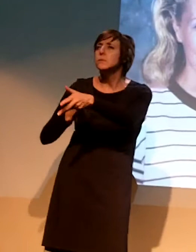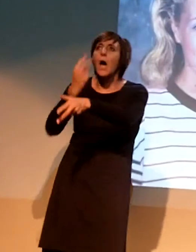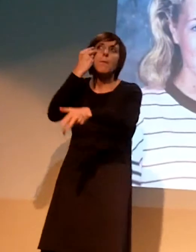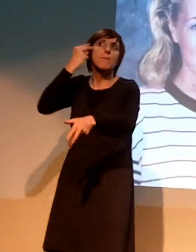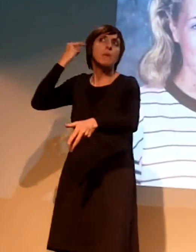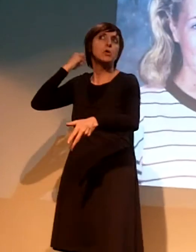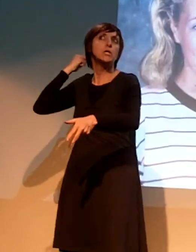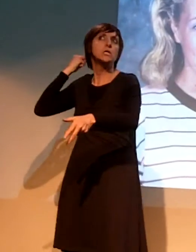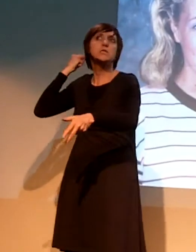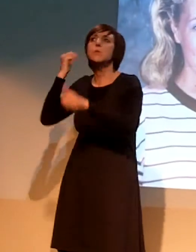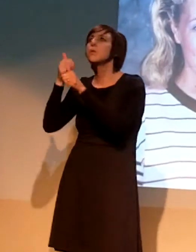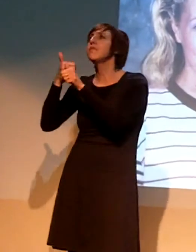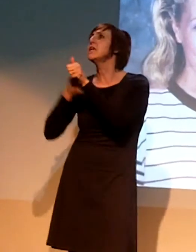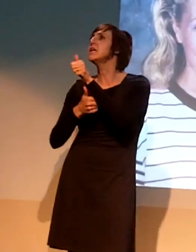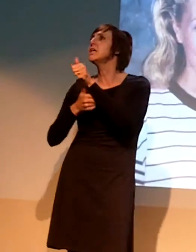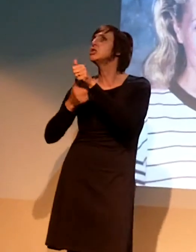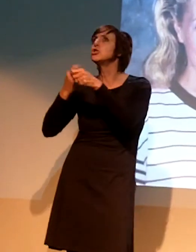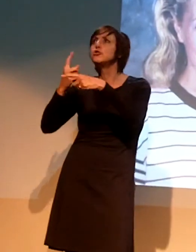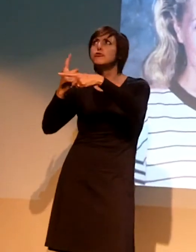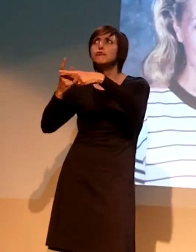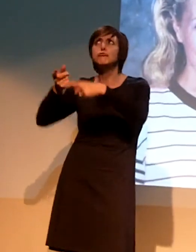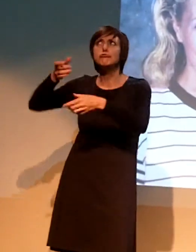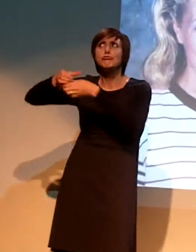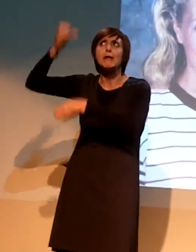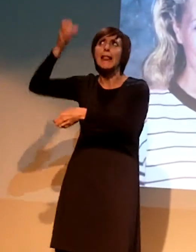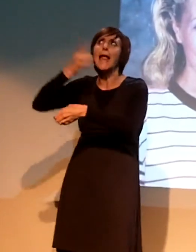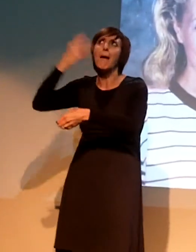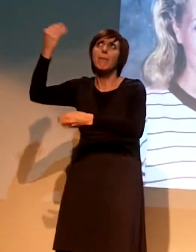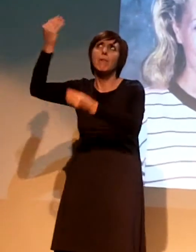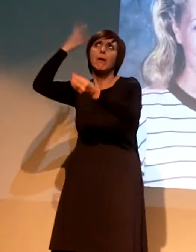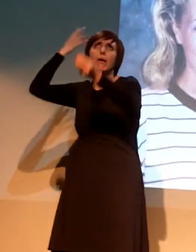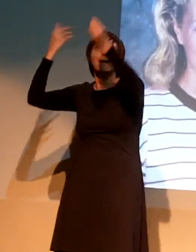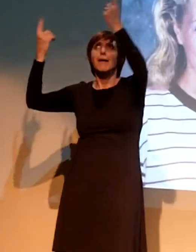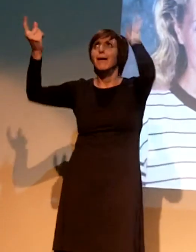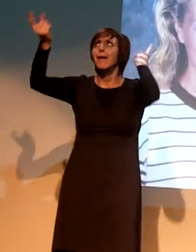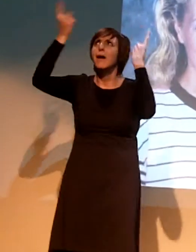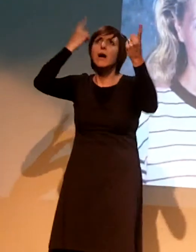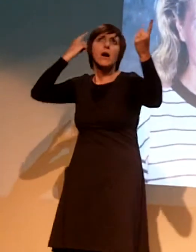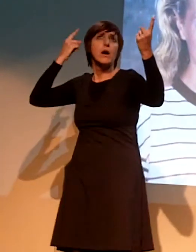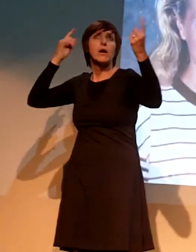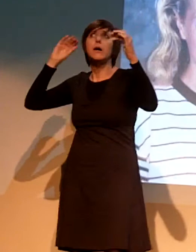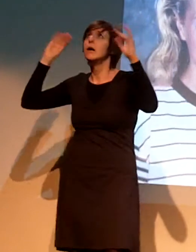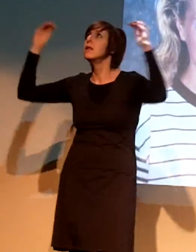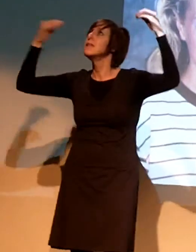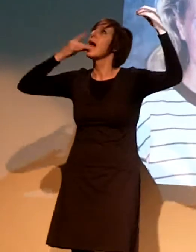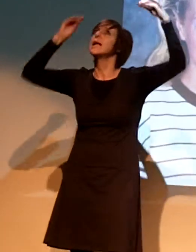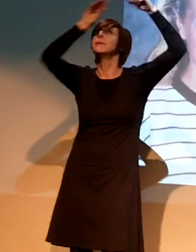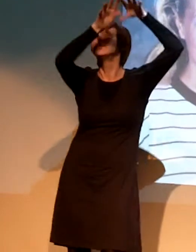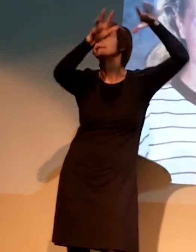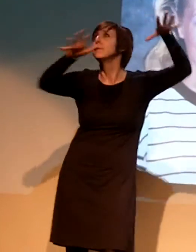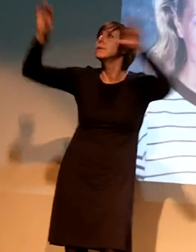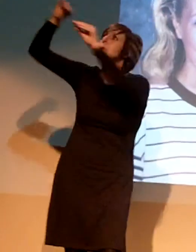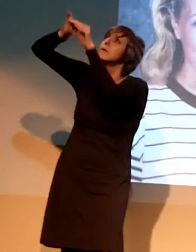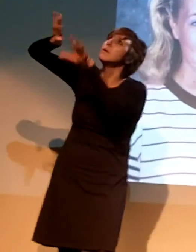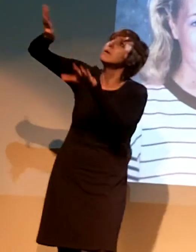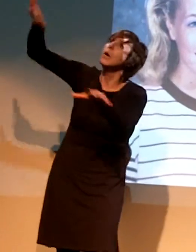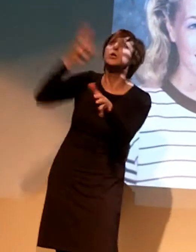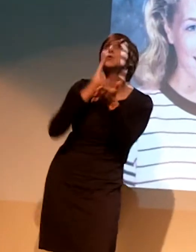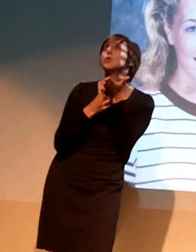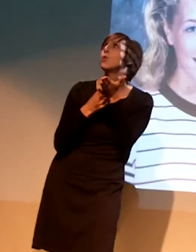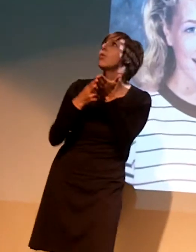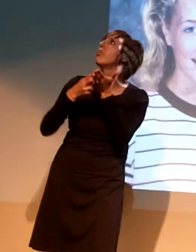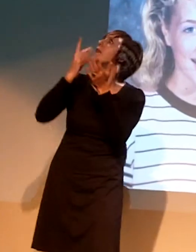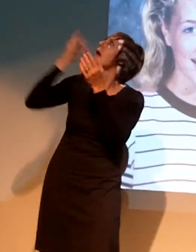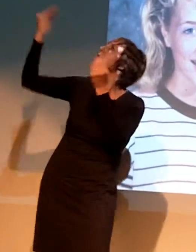Memories made with each passing street lamp, gently shining arcs of truth and light.